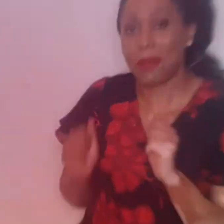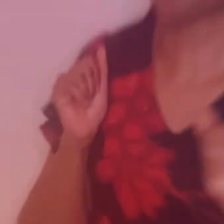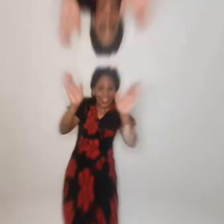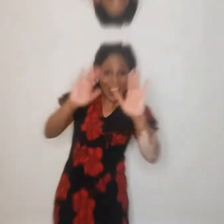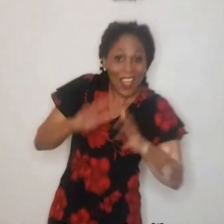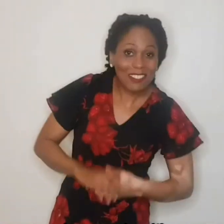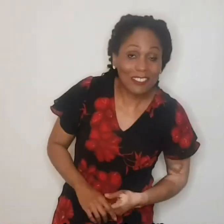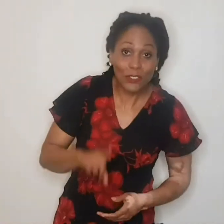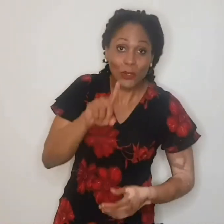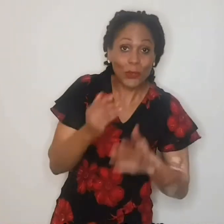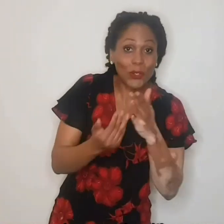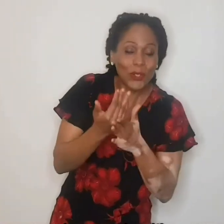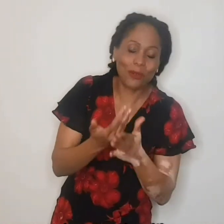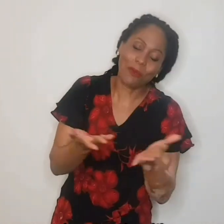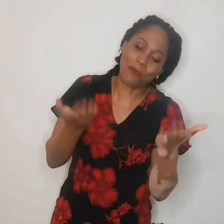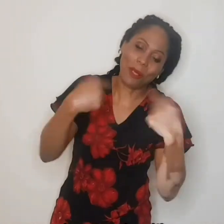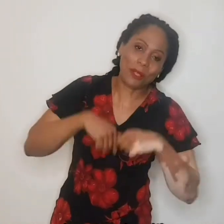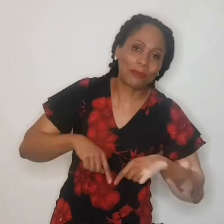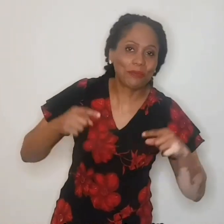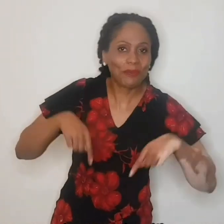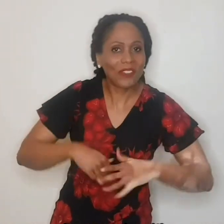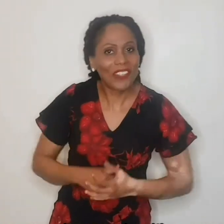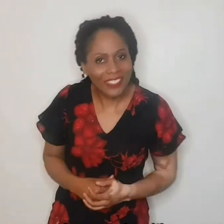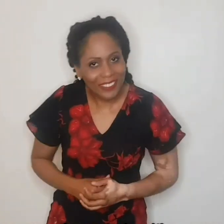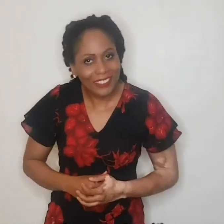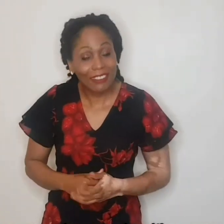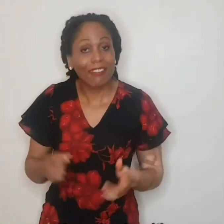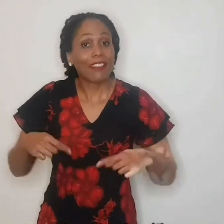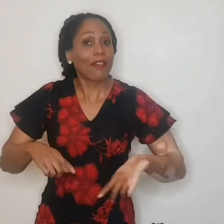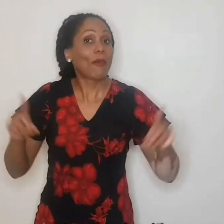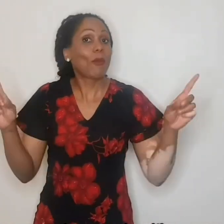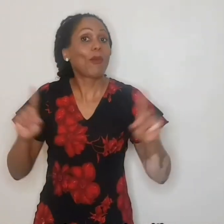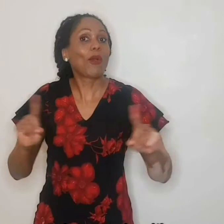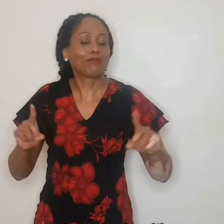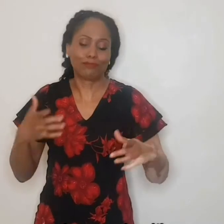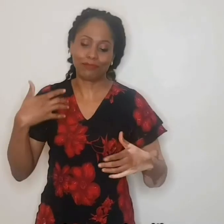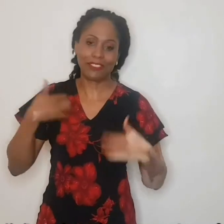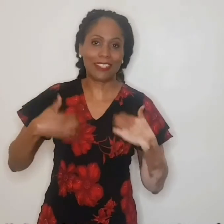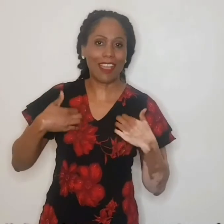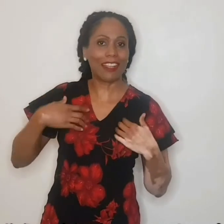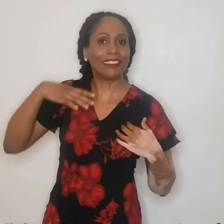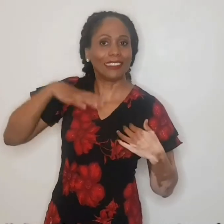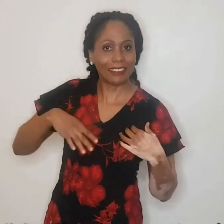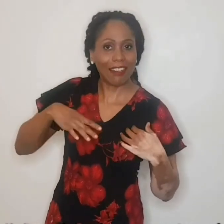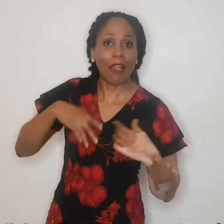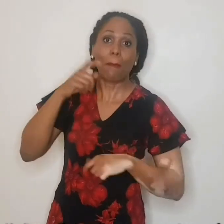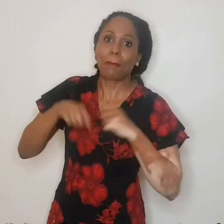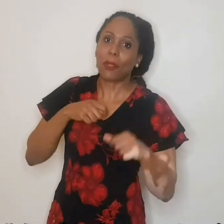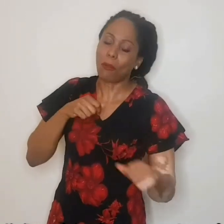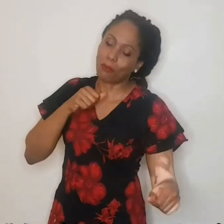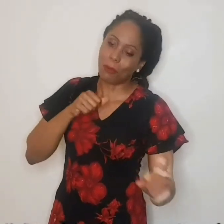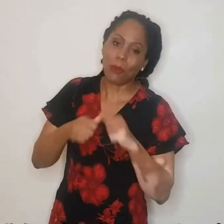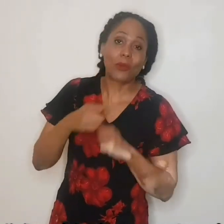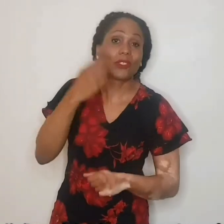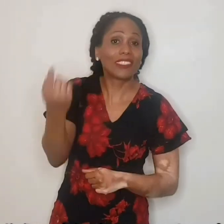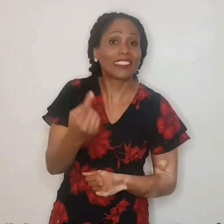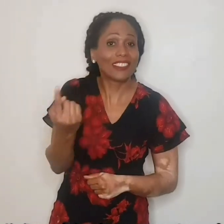Hello everyone or welcome to my channel if you are new. Here is where I ignite your desire